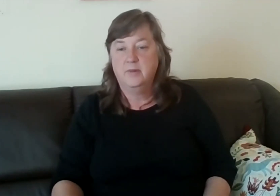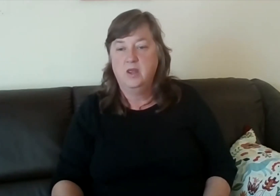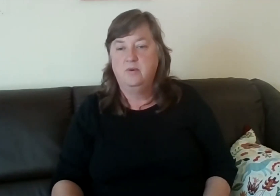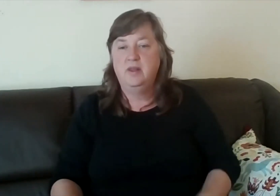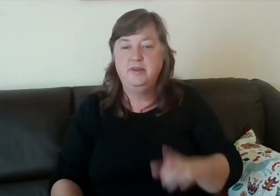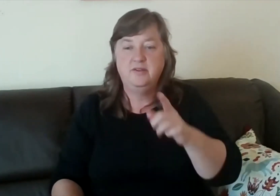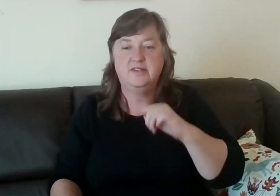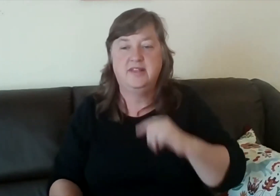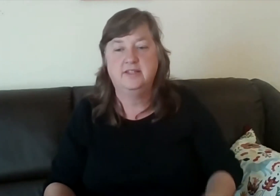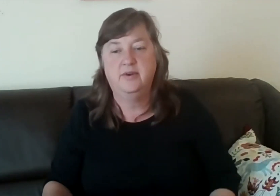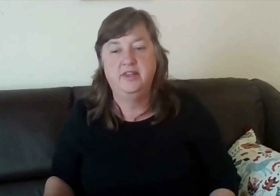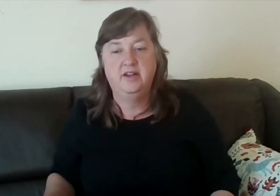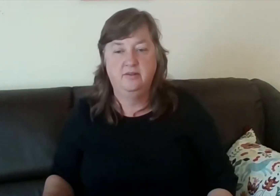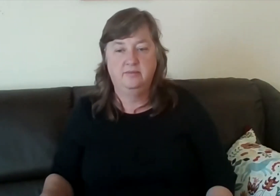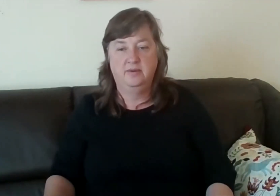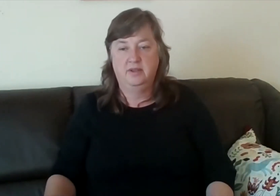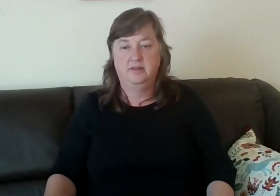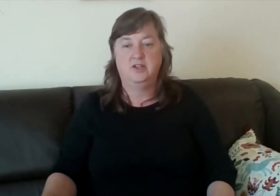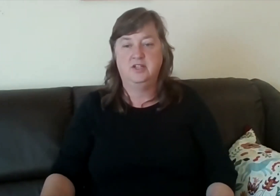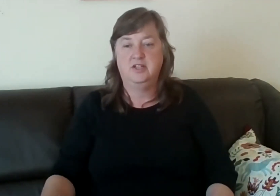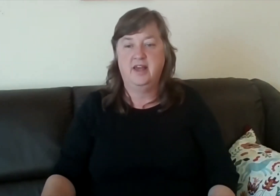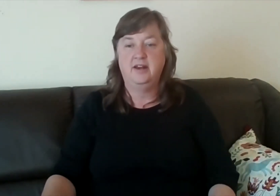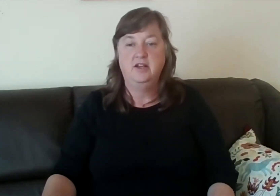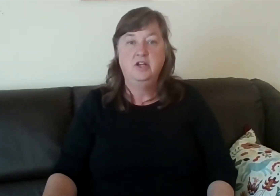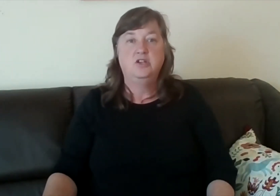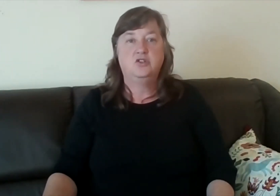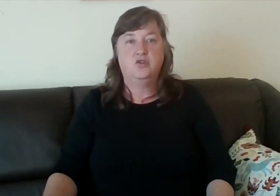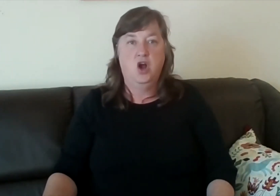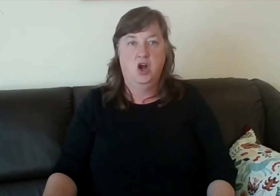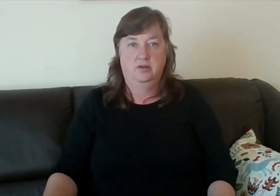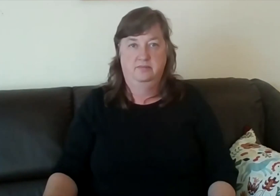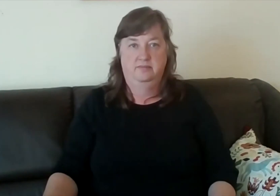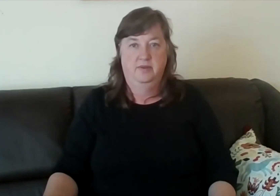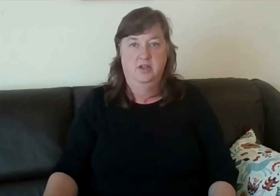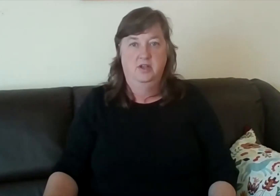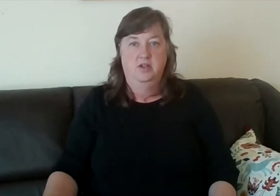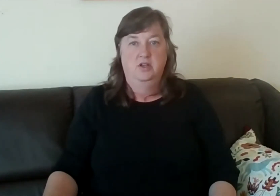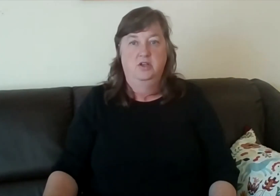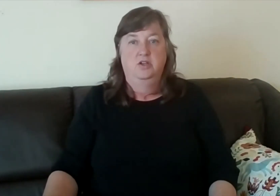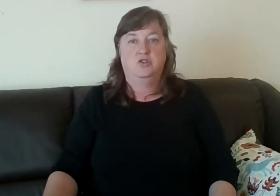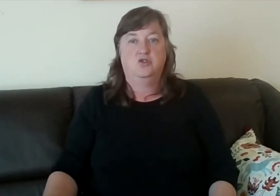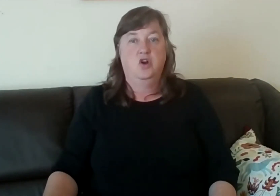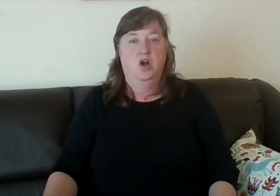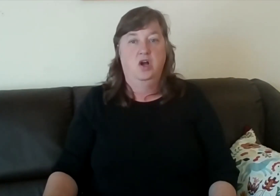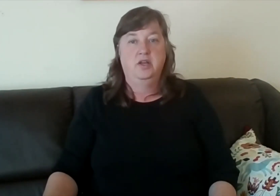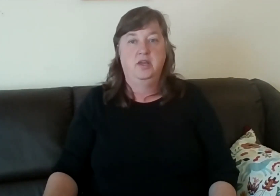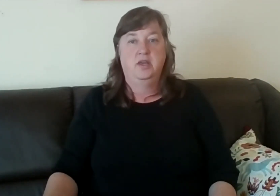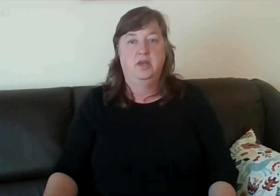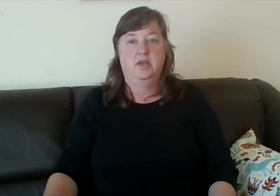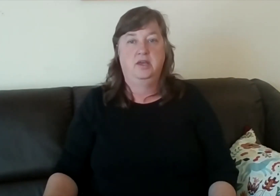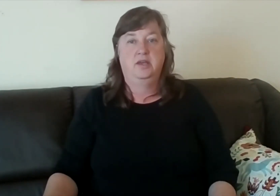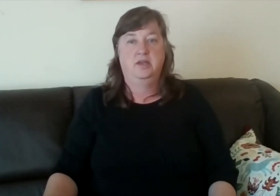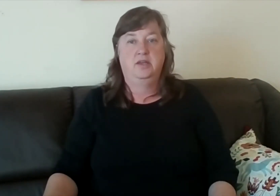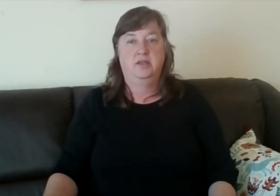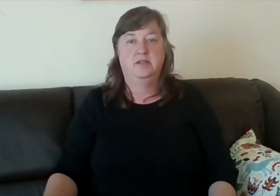well, let me do these last three and then I'll launch into that. Strong. Strong